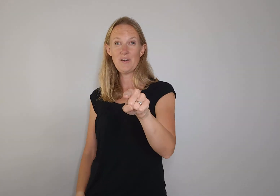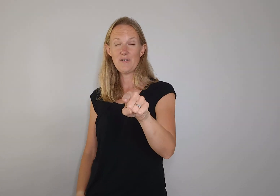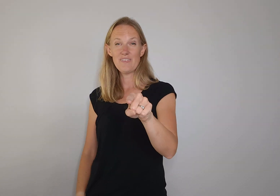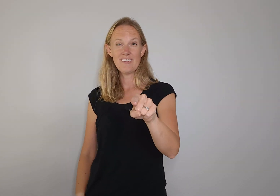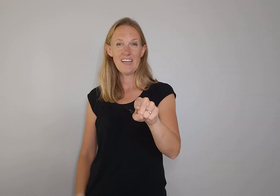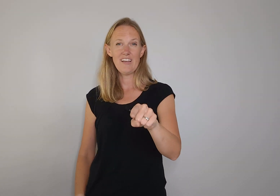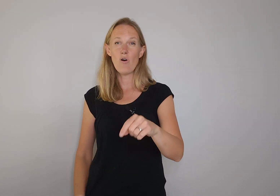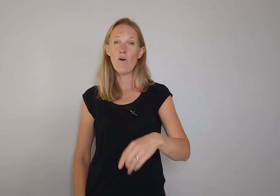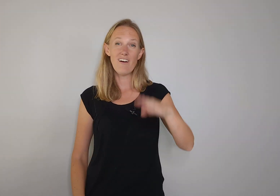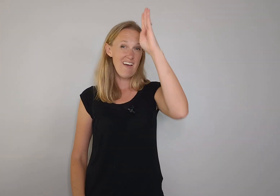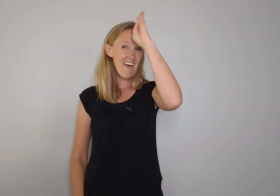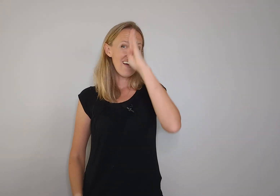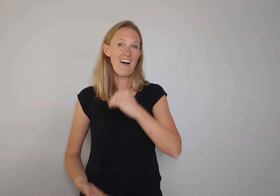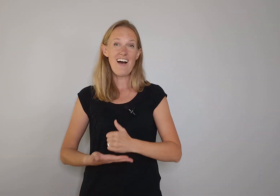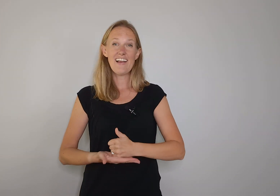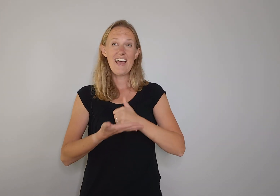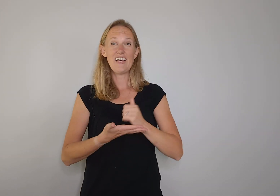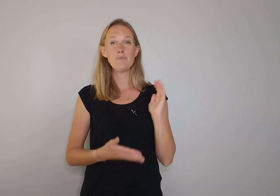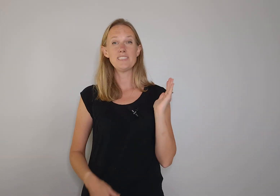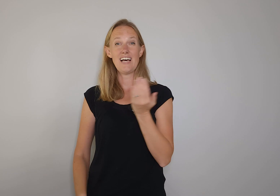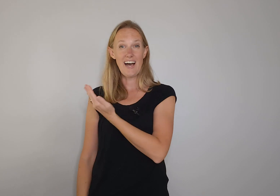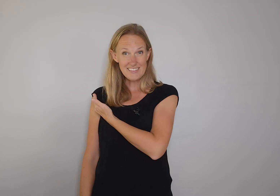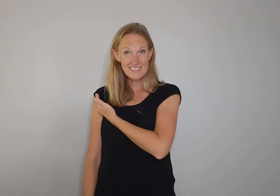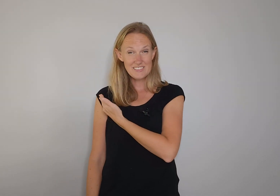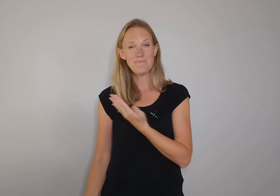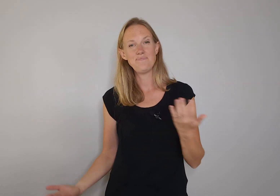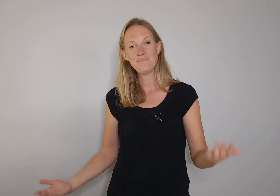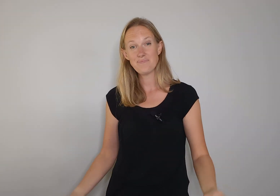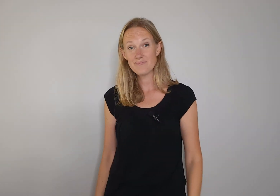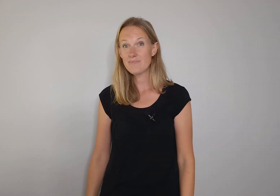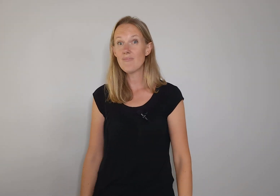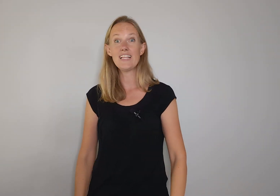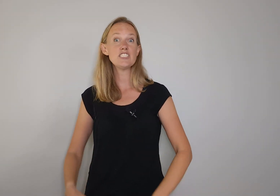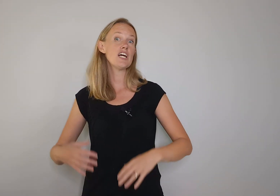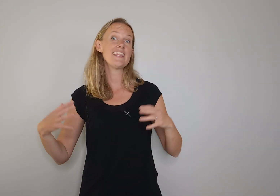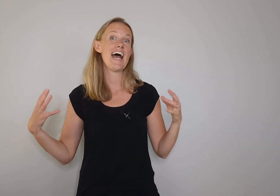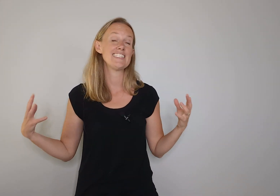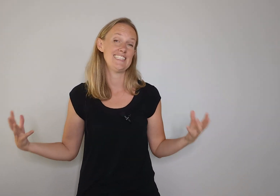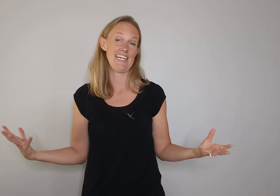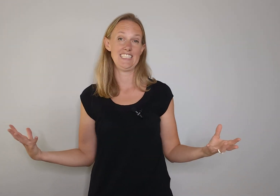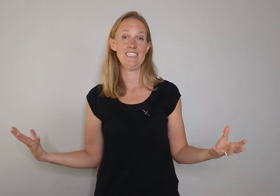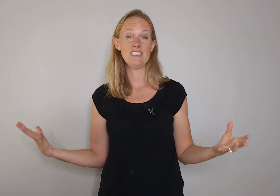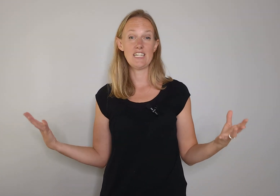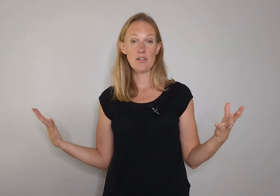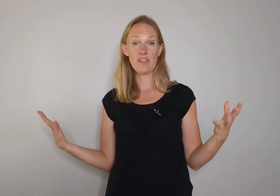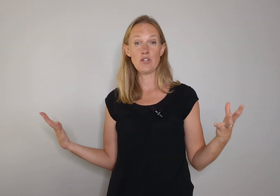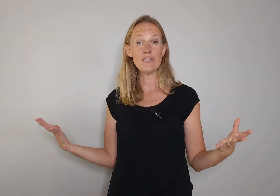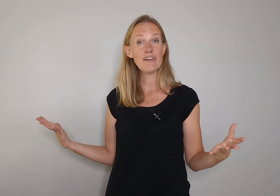you. Okay, or God helps us. Let's try that section, starting with don't let your